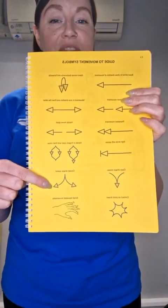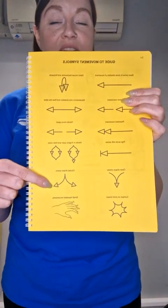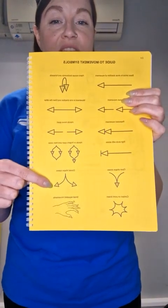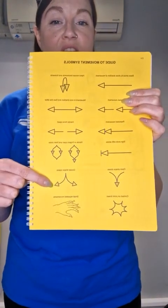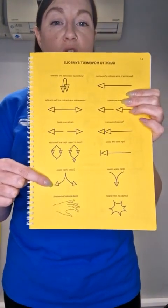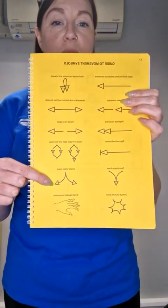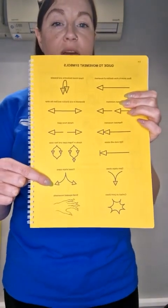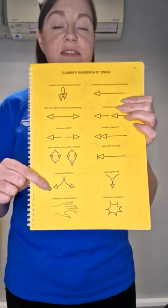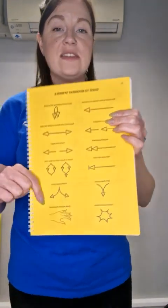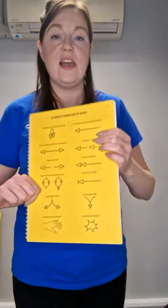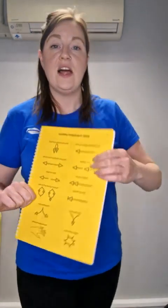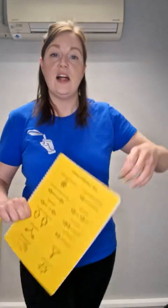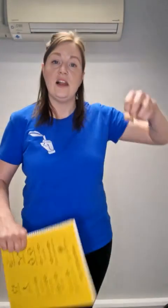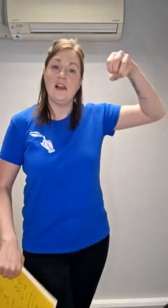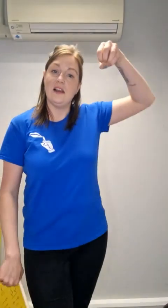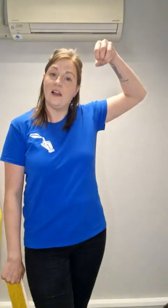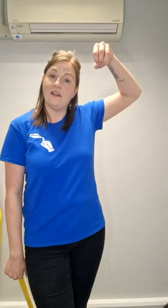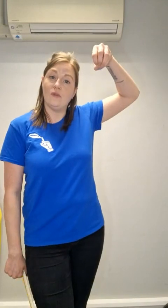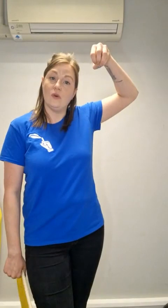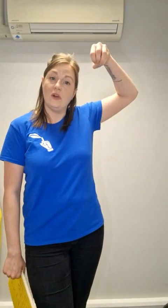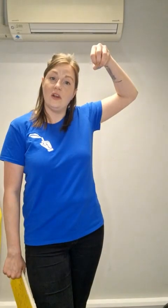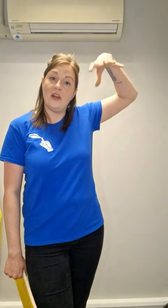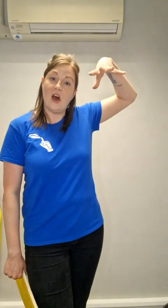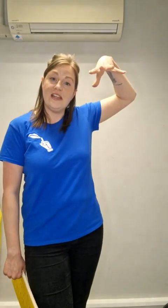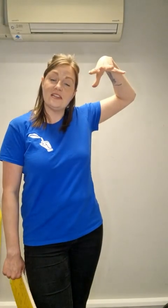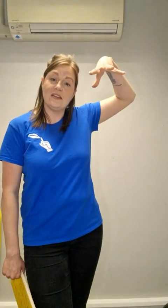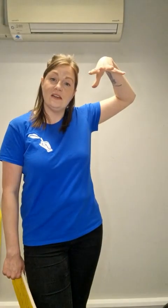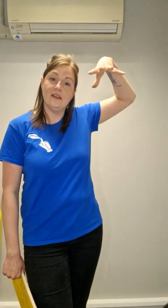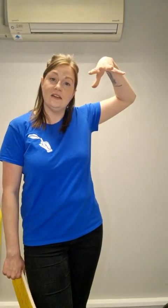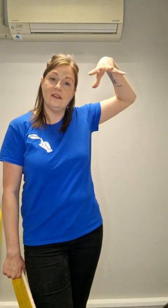and then opens, like for light,